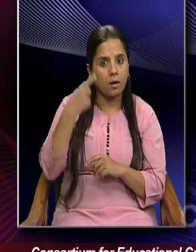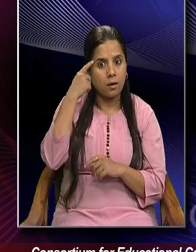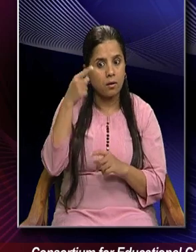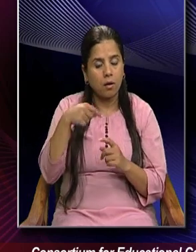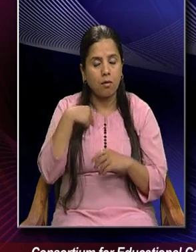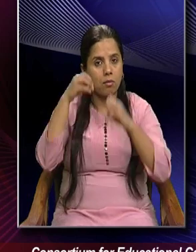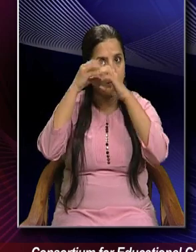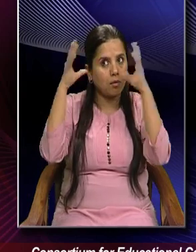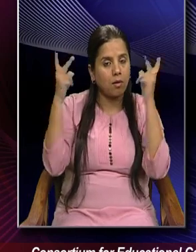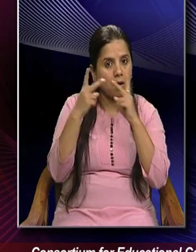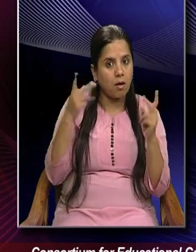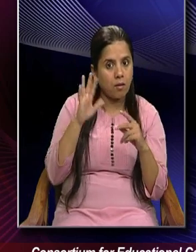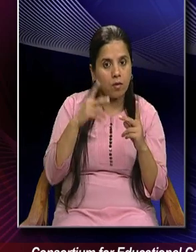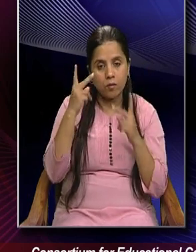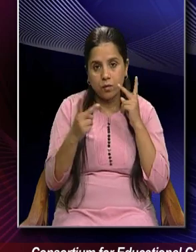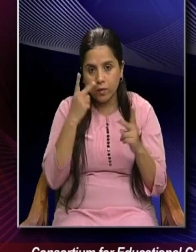retraumatizing visuals or